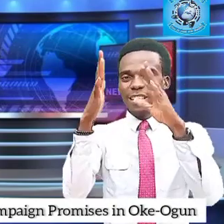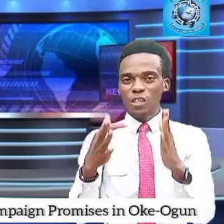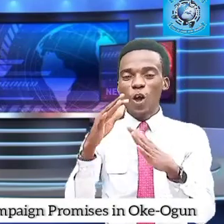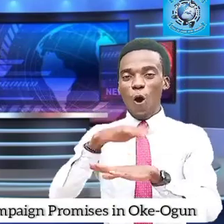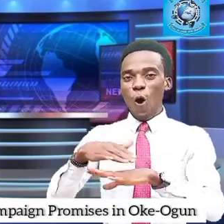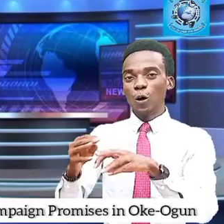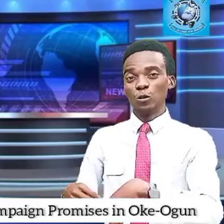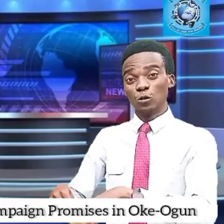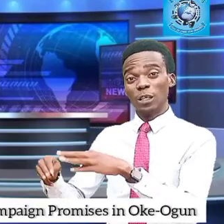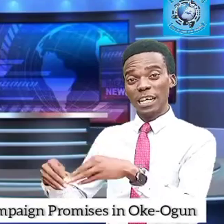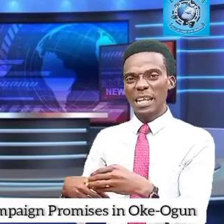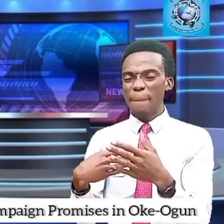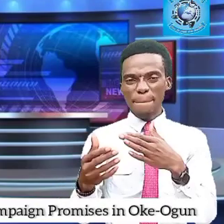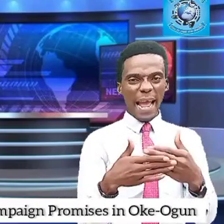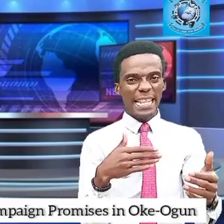trade matters.